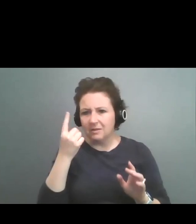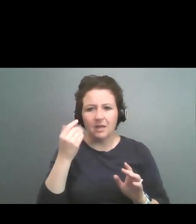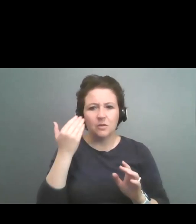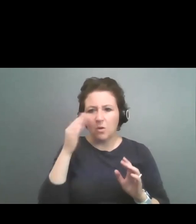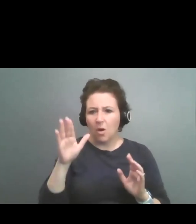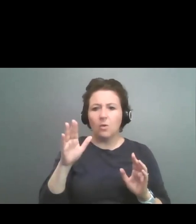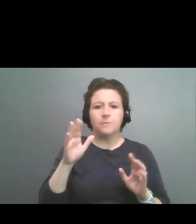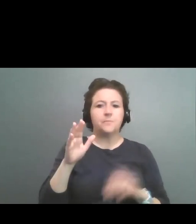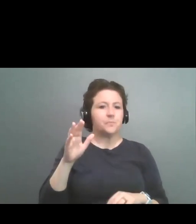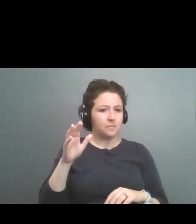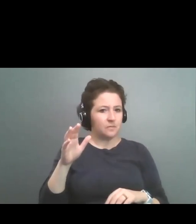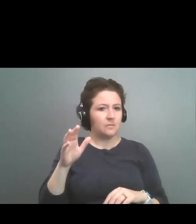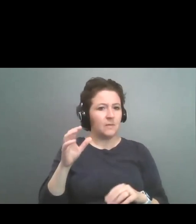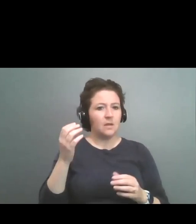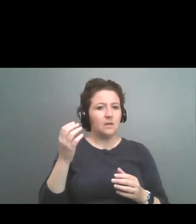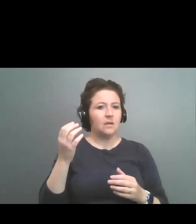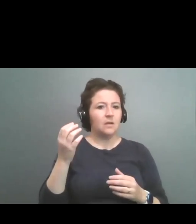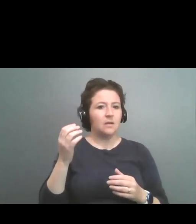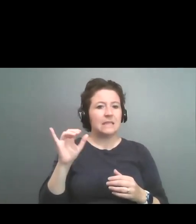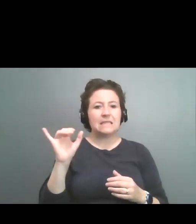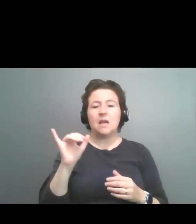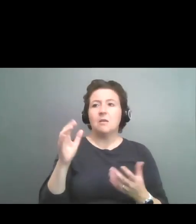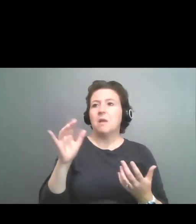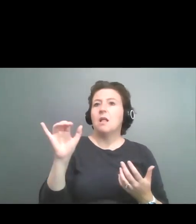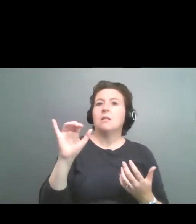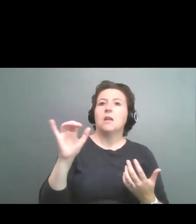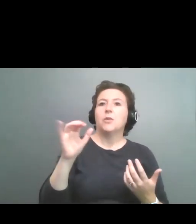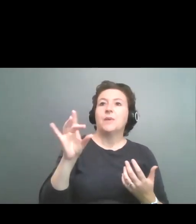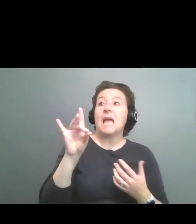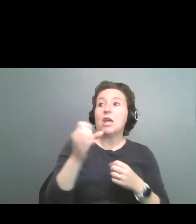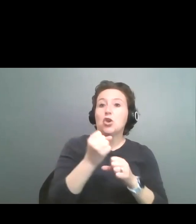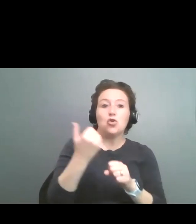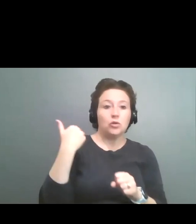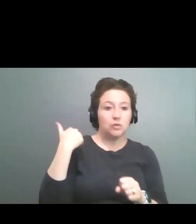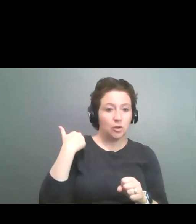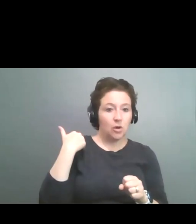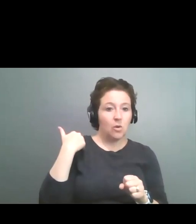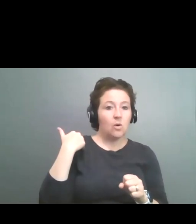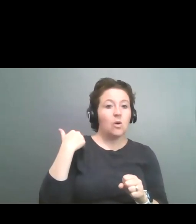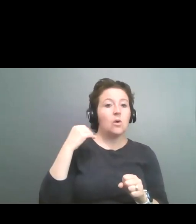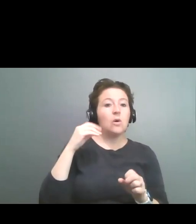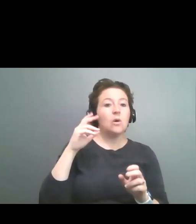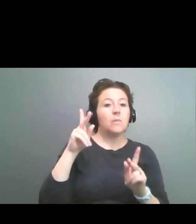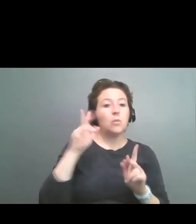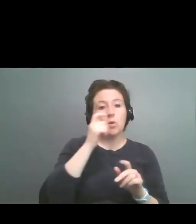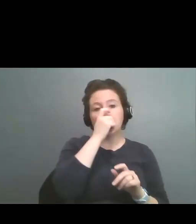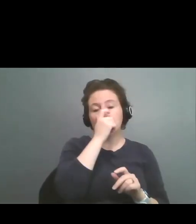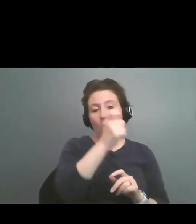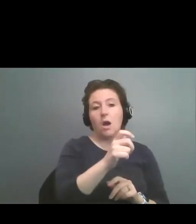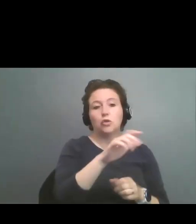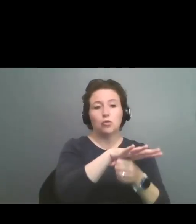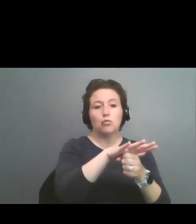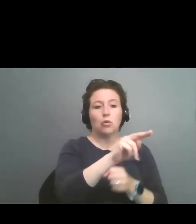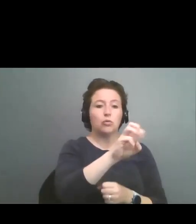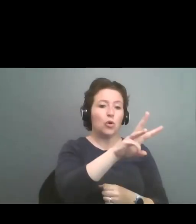their news, say 8 years ago, from their local news channels, are now listening to a national narrative, because we've all changed